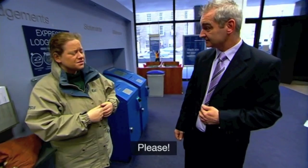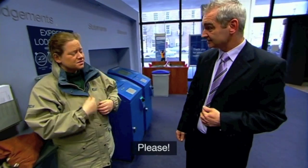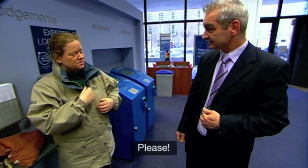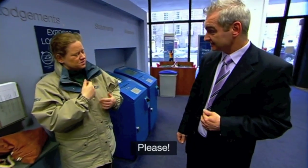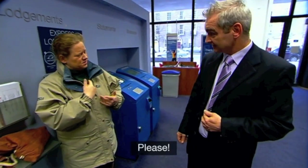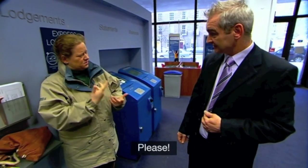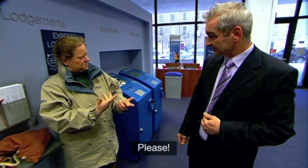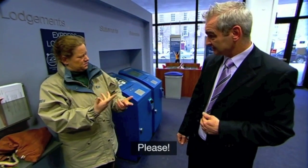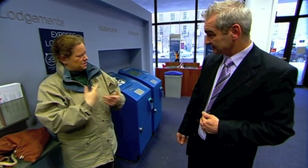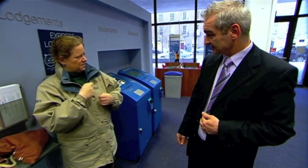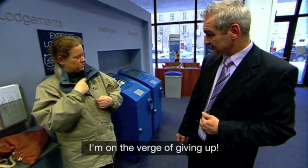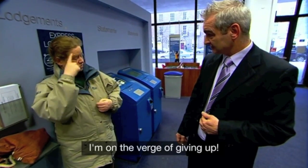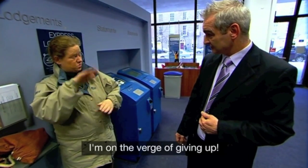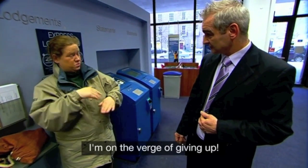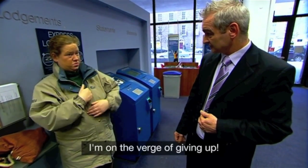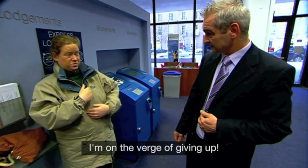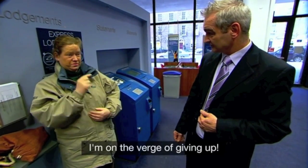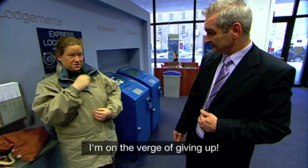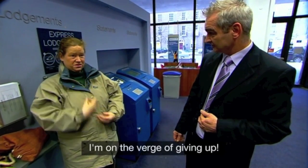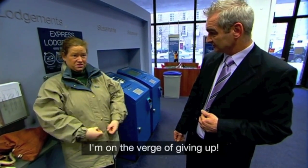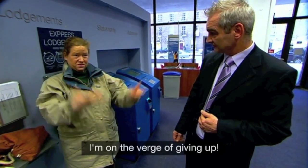Please. I'm on the verge of giving up.